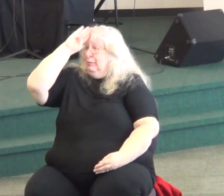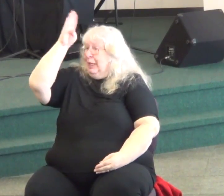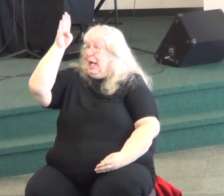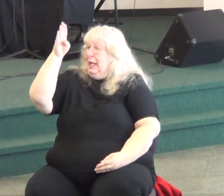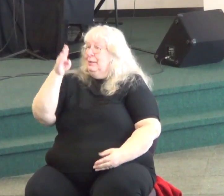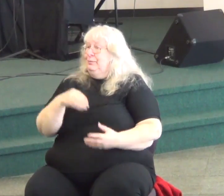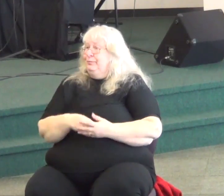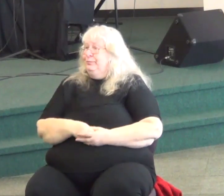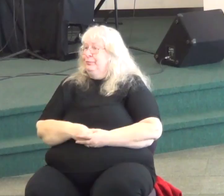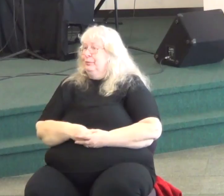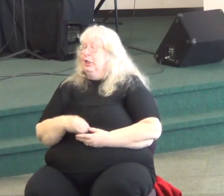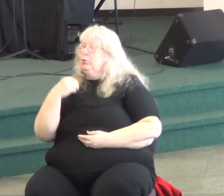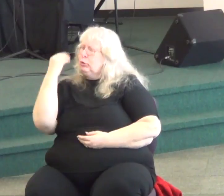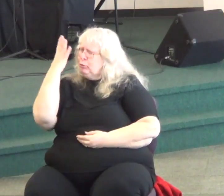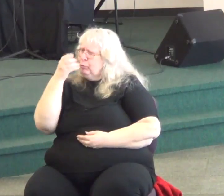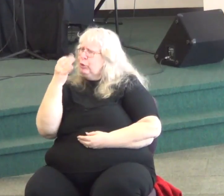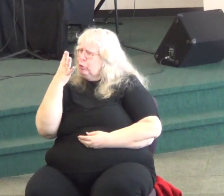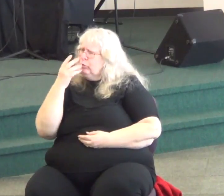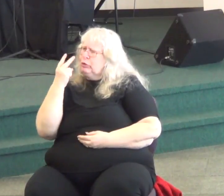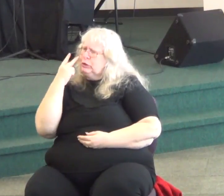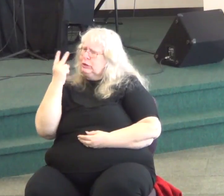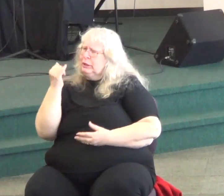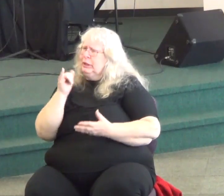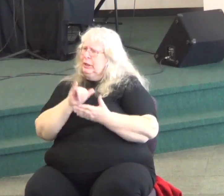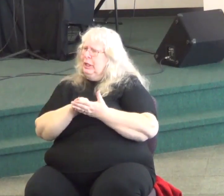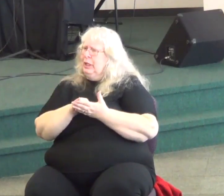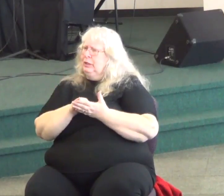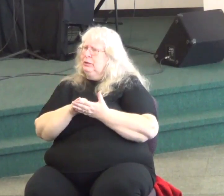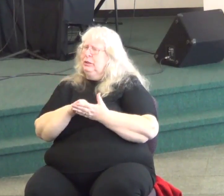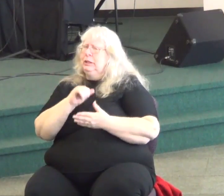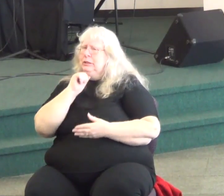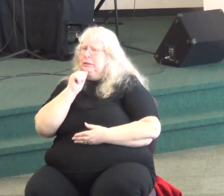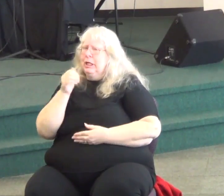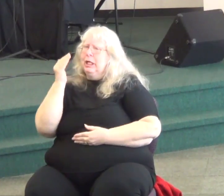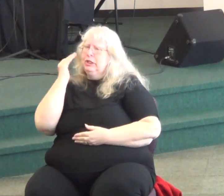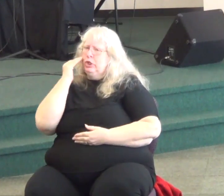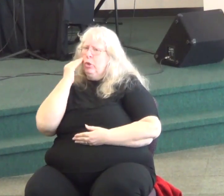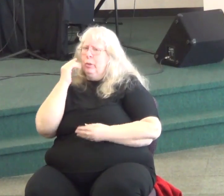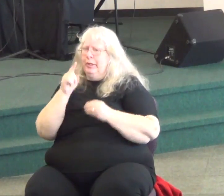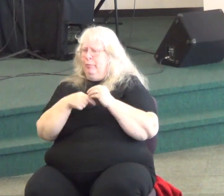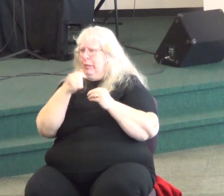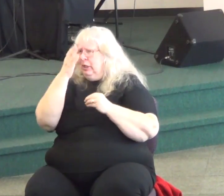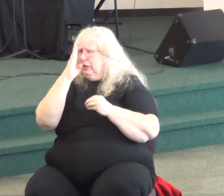knowing anything about God, there was something about their presence that you knew was special.